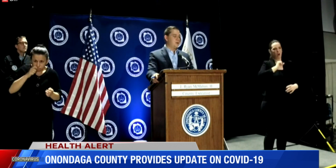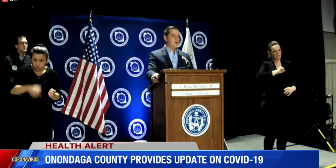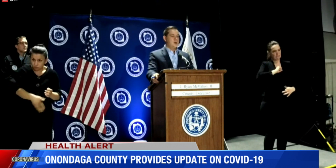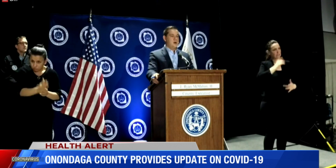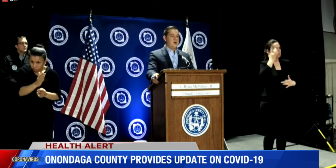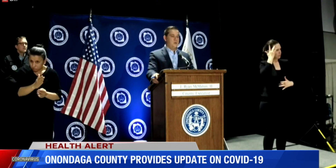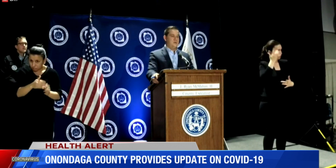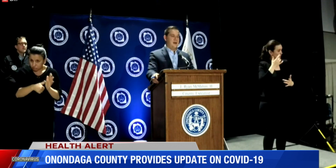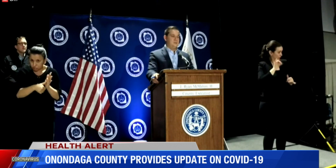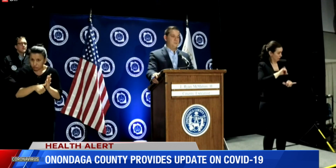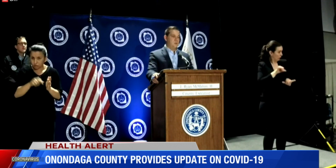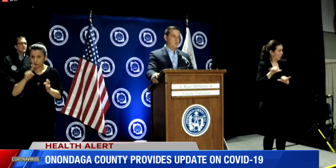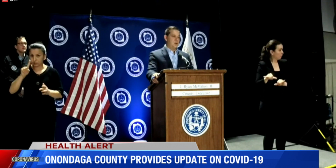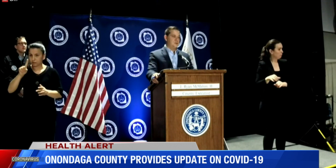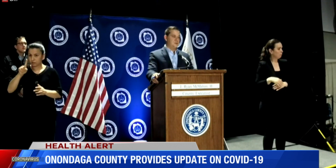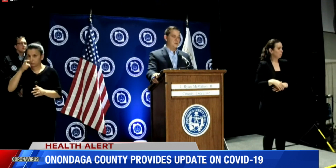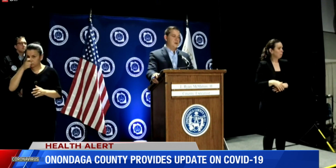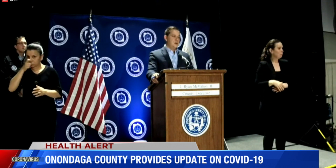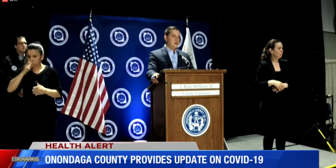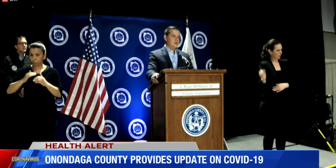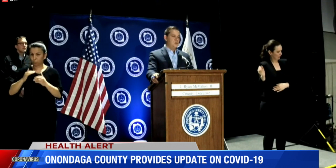this point. We've had